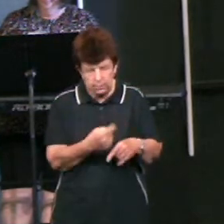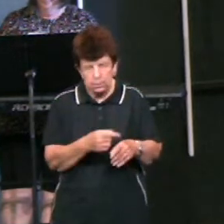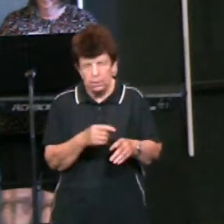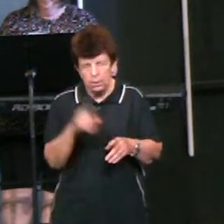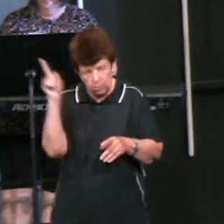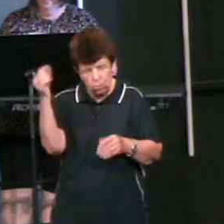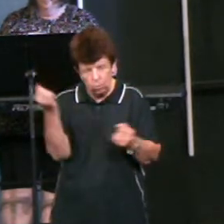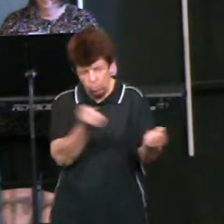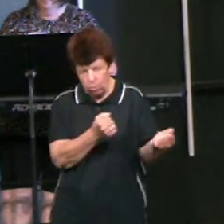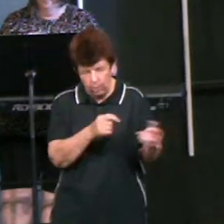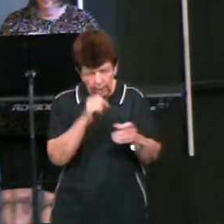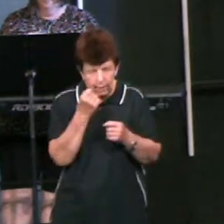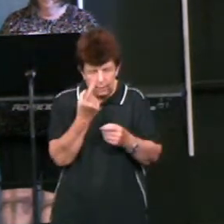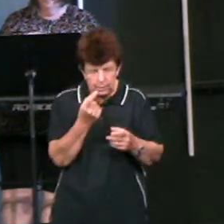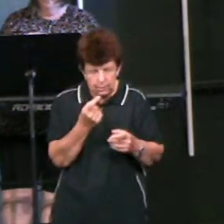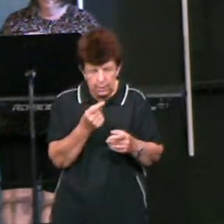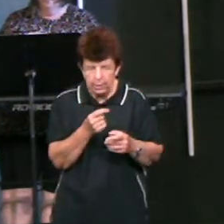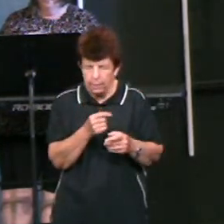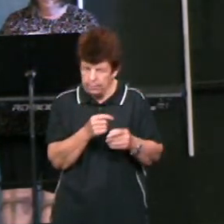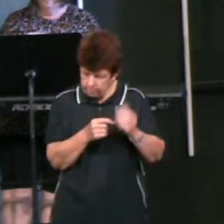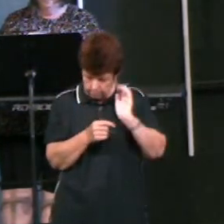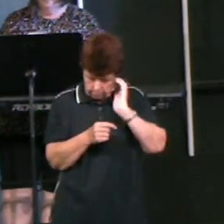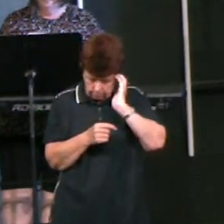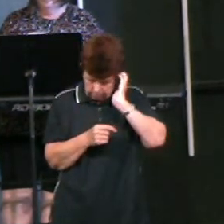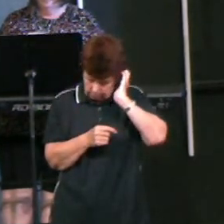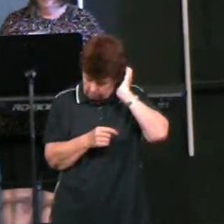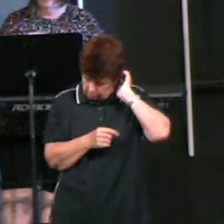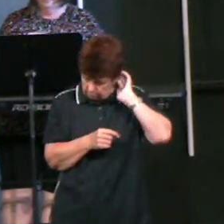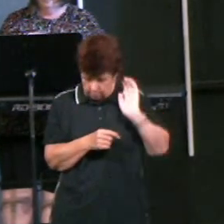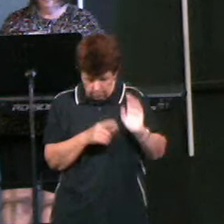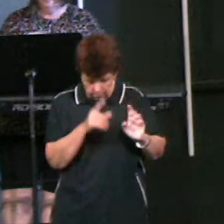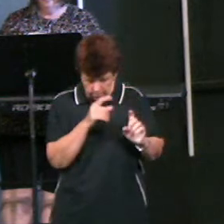brought understanding through the words which they used.